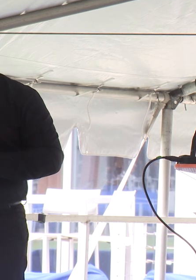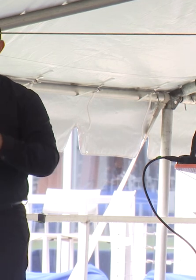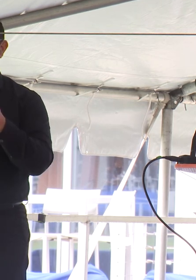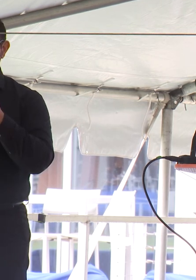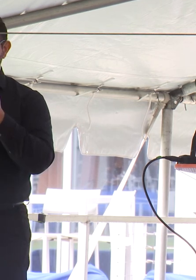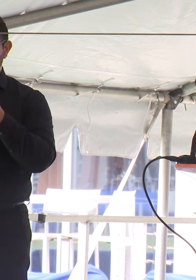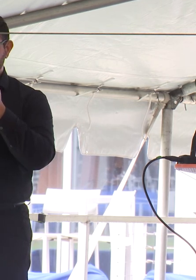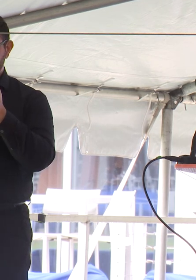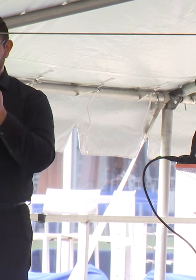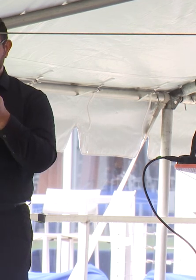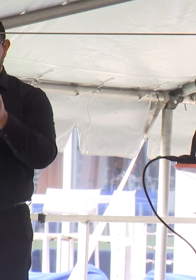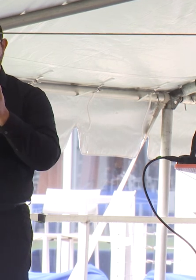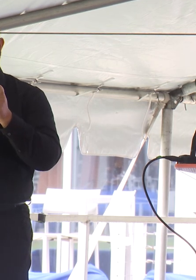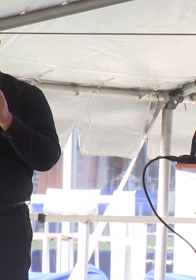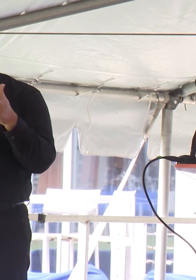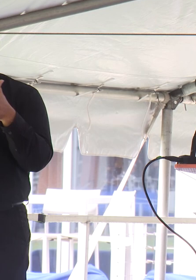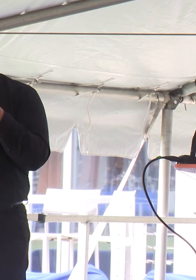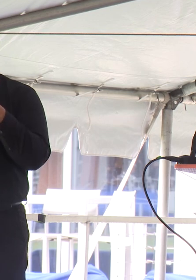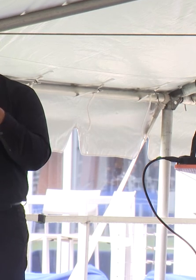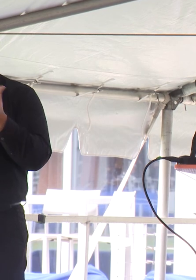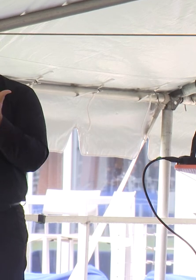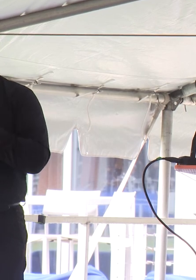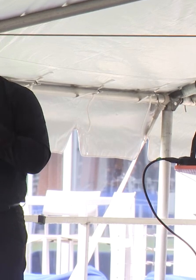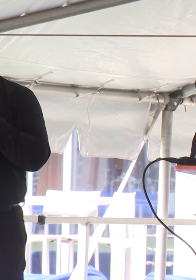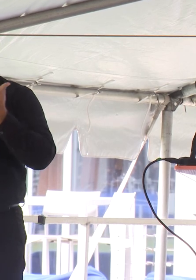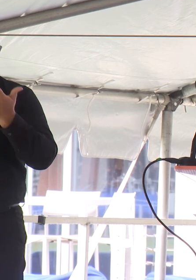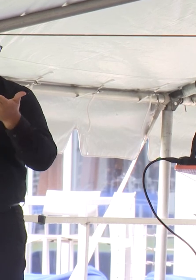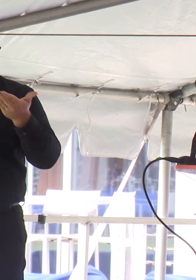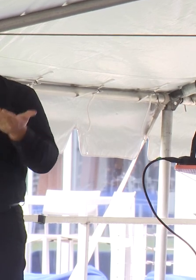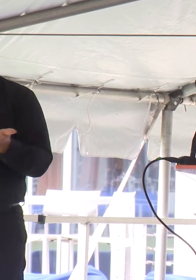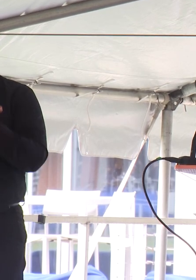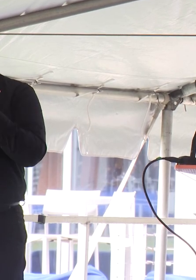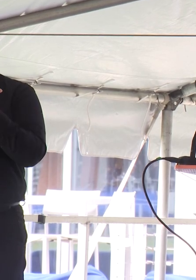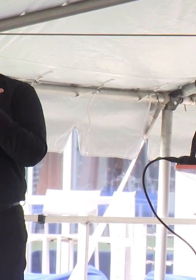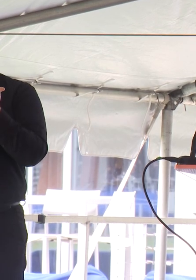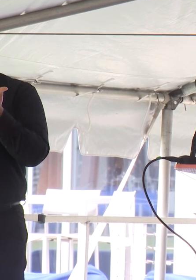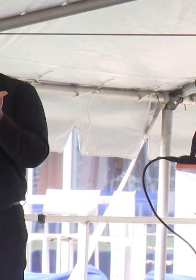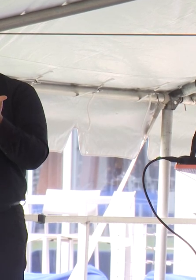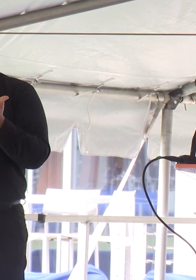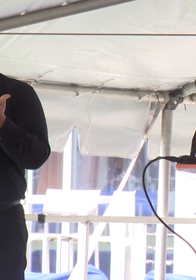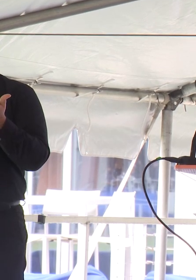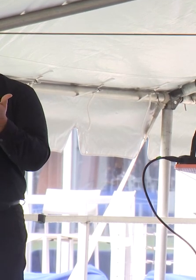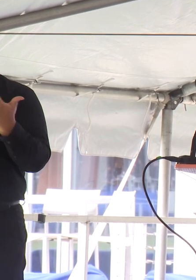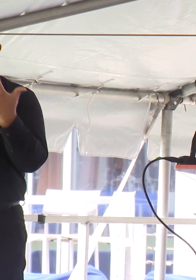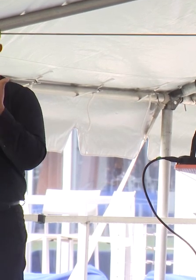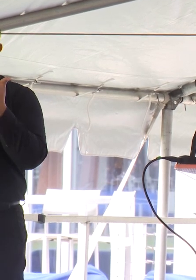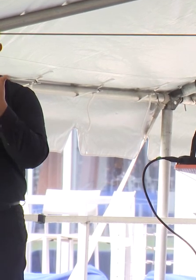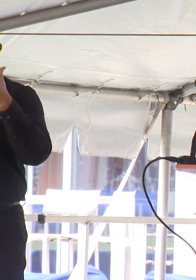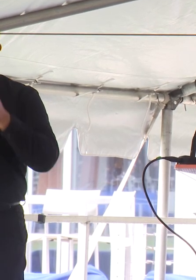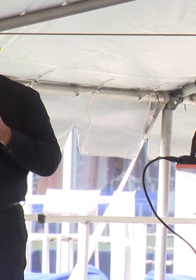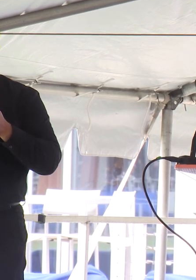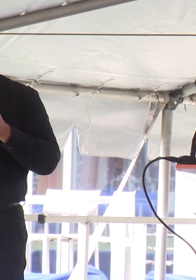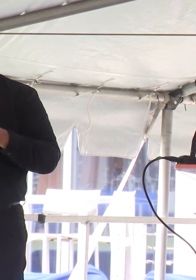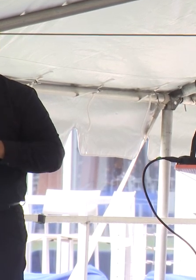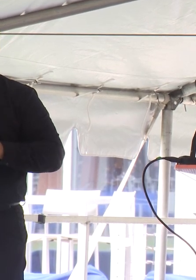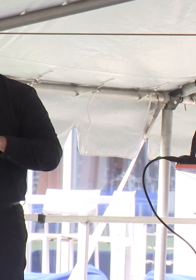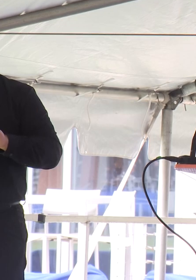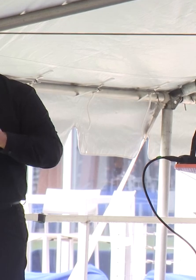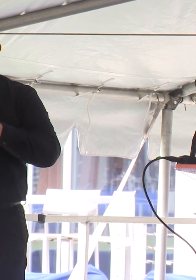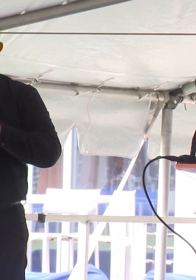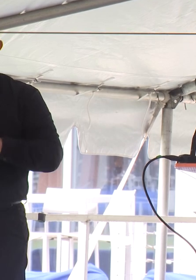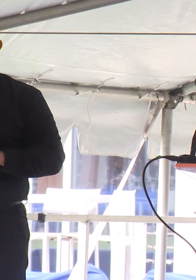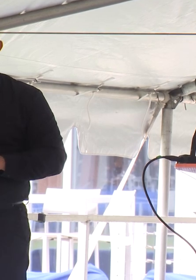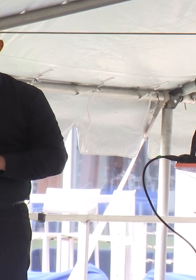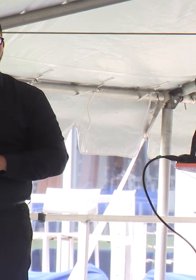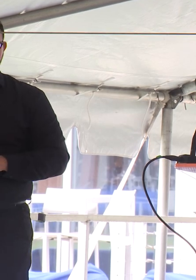about what this gift means to our football program, let me introduce one of my great partners and just one of the best